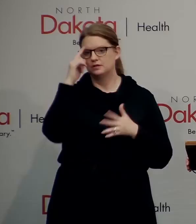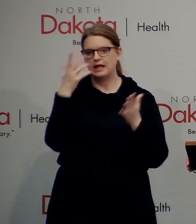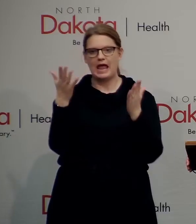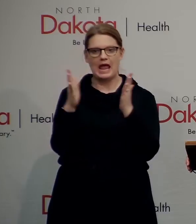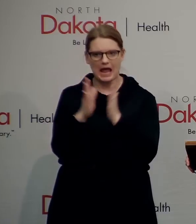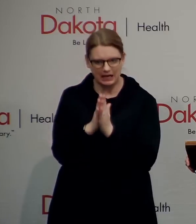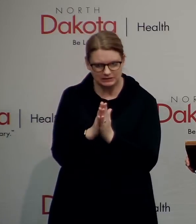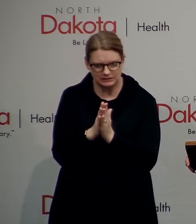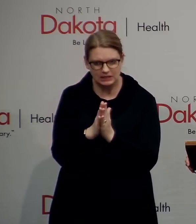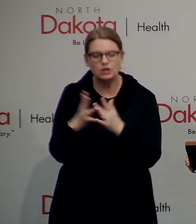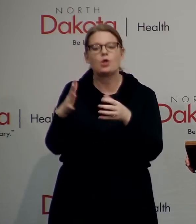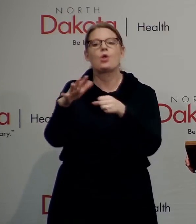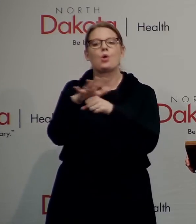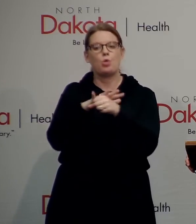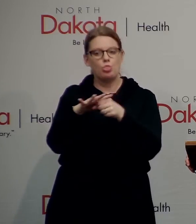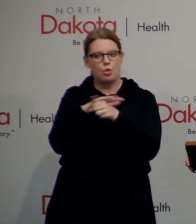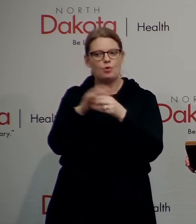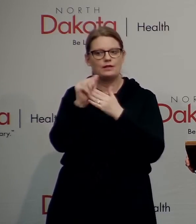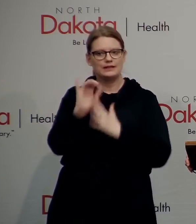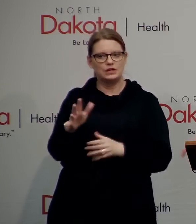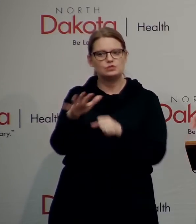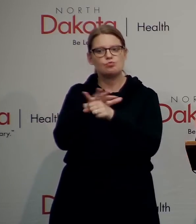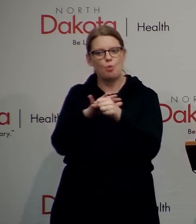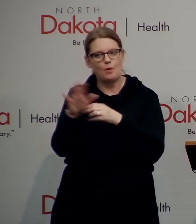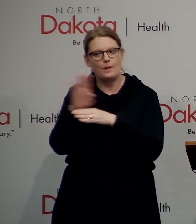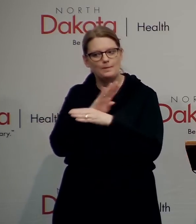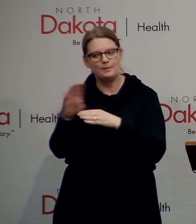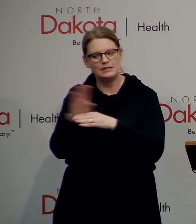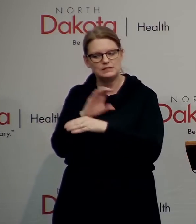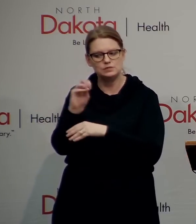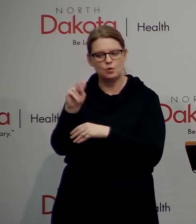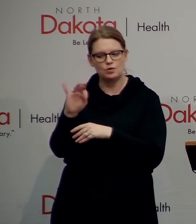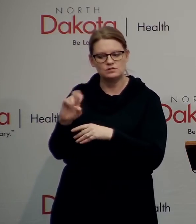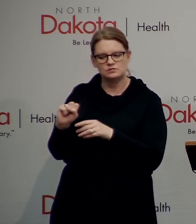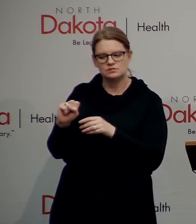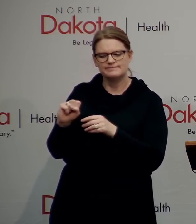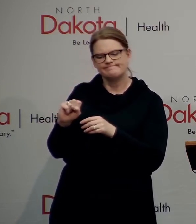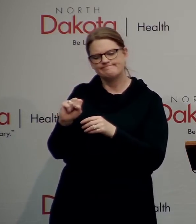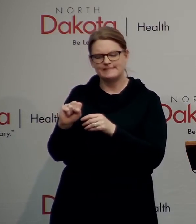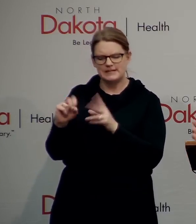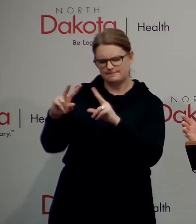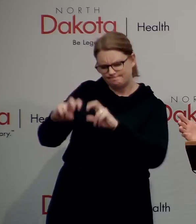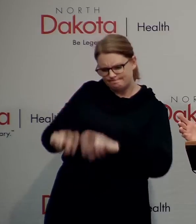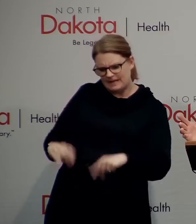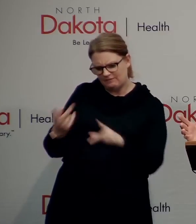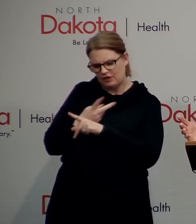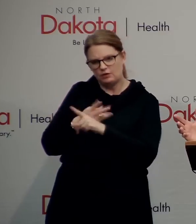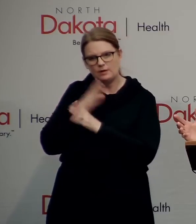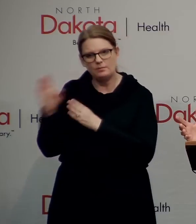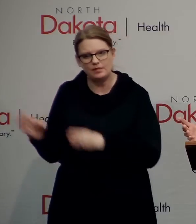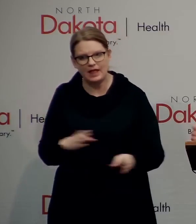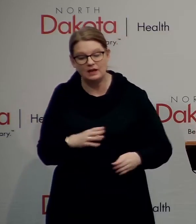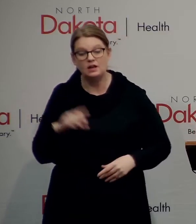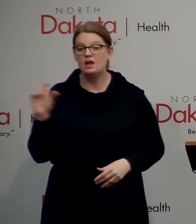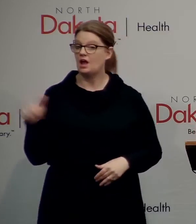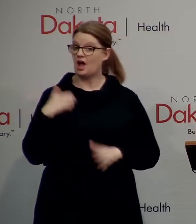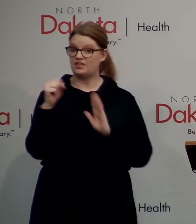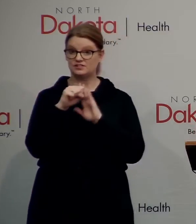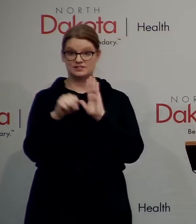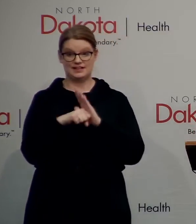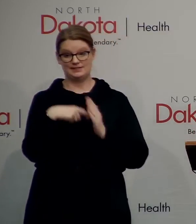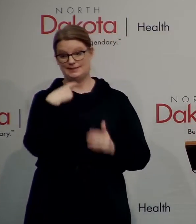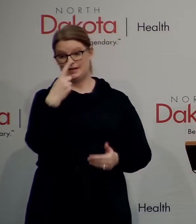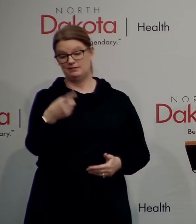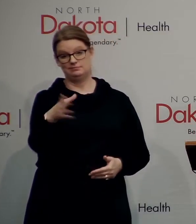asking that local leaders, local business owners step up and figure out a plan on how to do this. Other states have actually gone so far as to